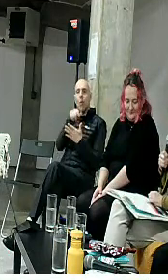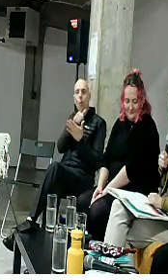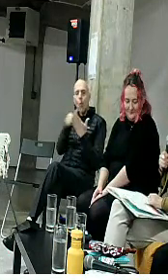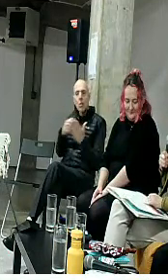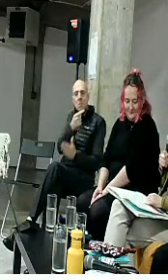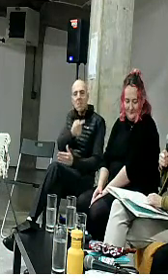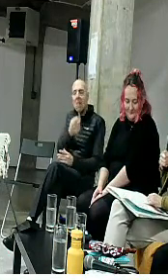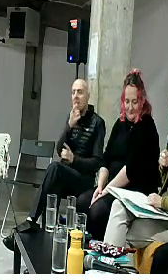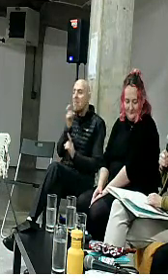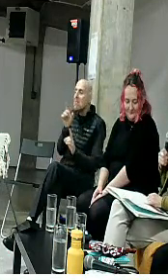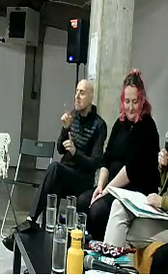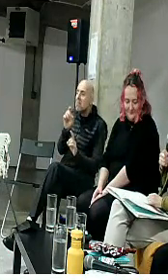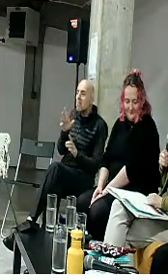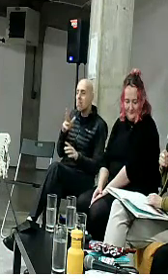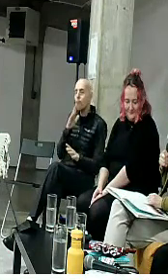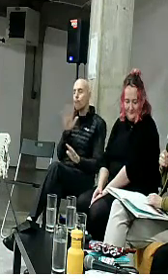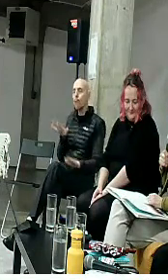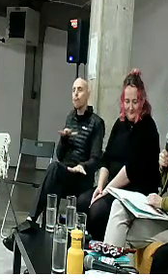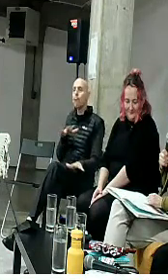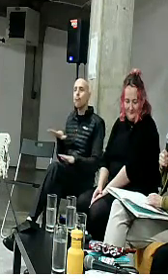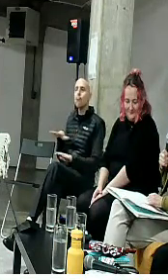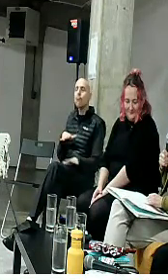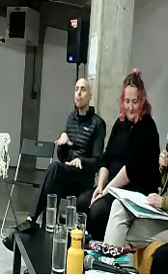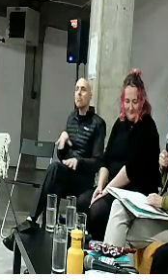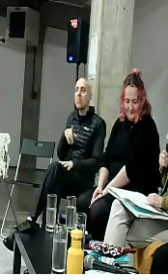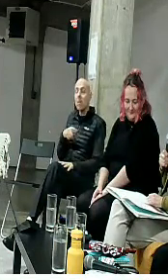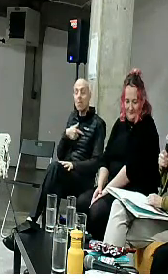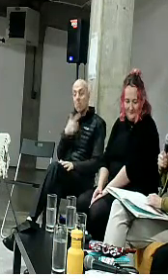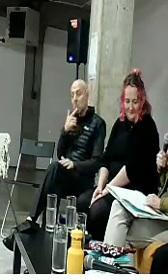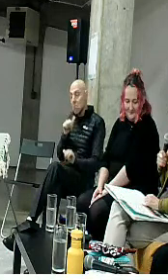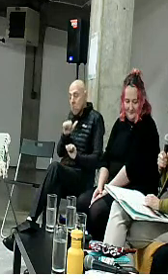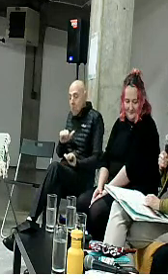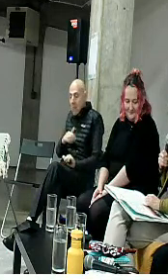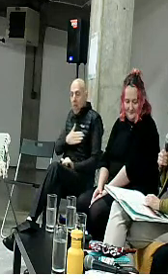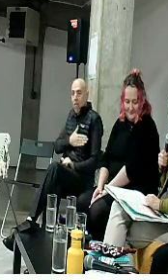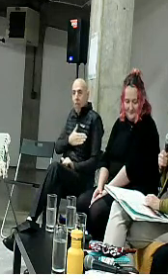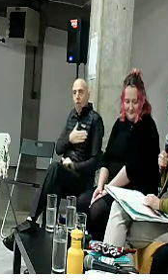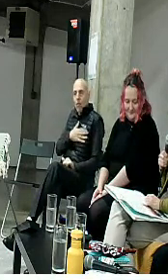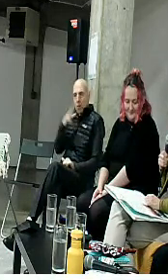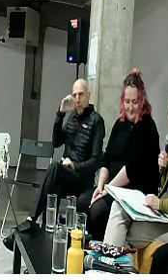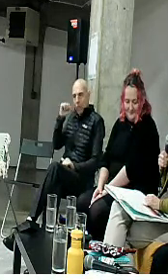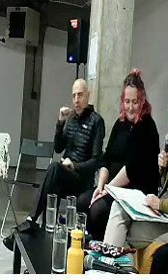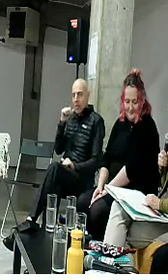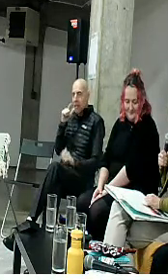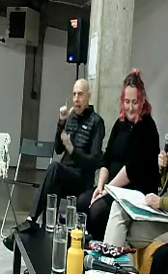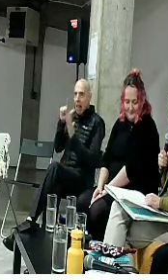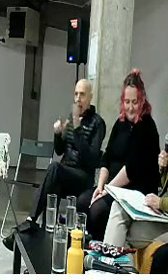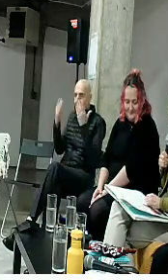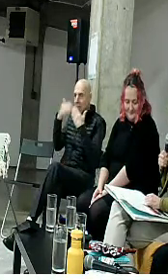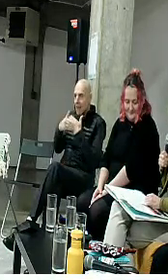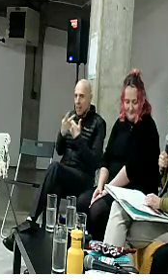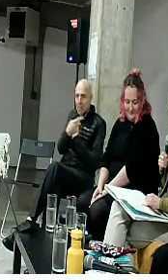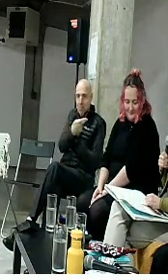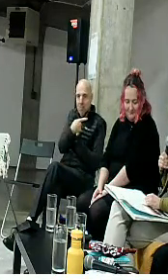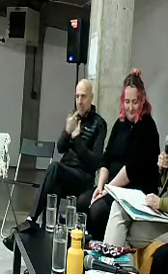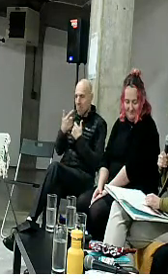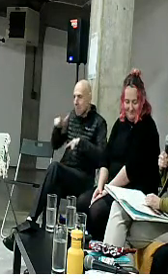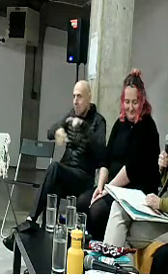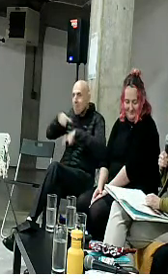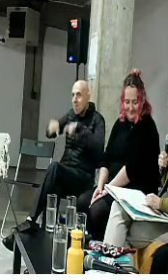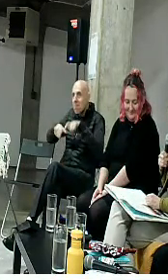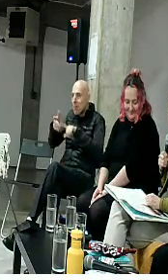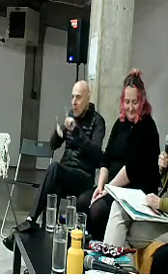and chill. I have so many fond memories with Jack. Late night bike rides with me, Jack and